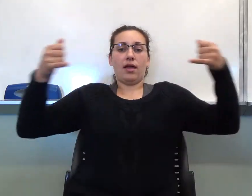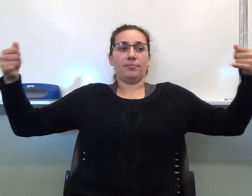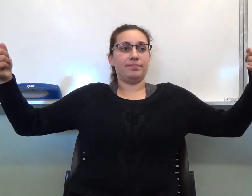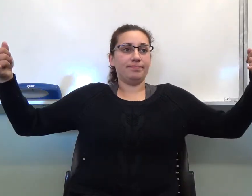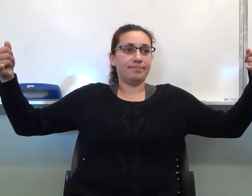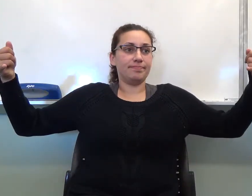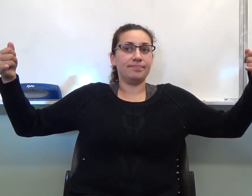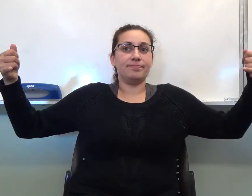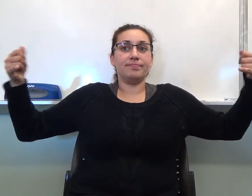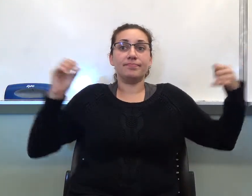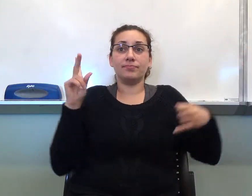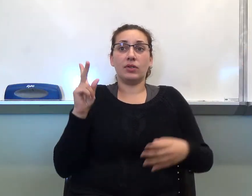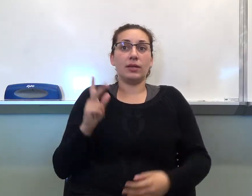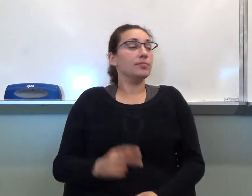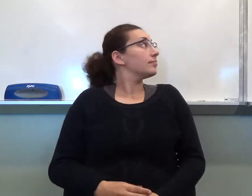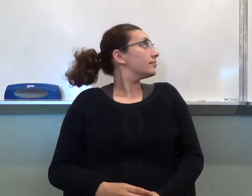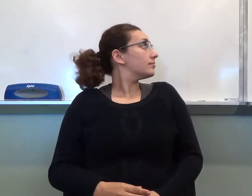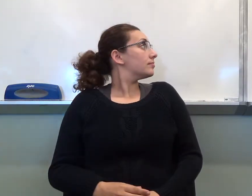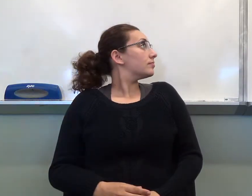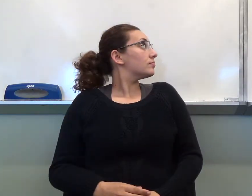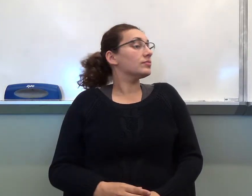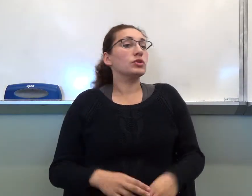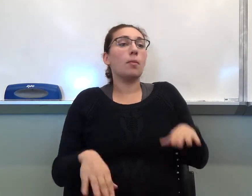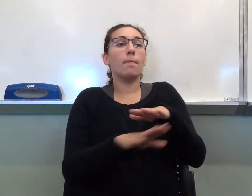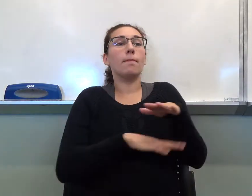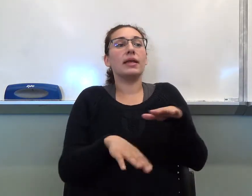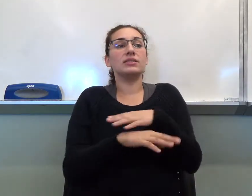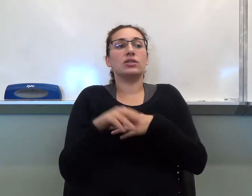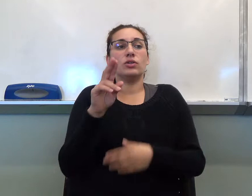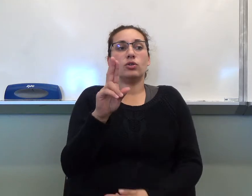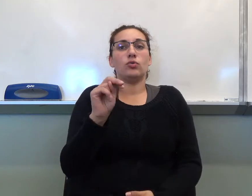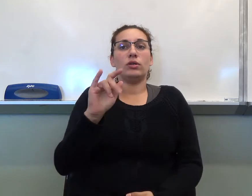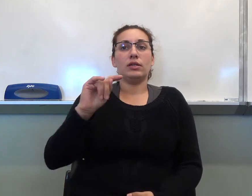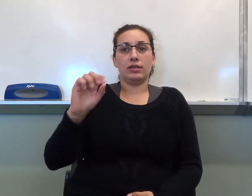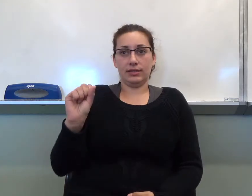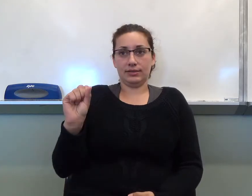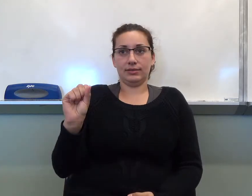Yeah, here's your basic unit. Yesterday was the meter.